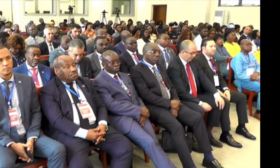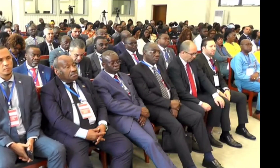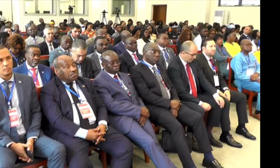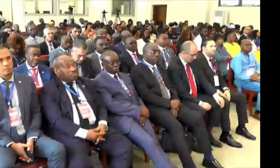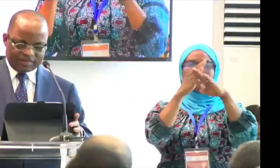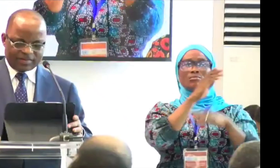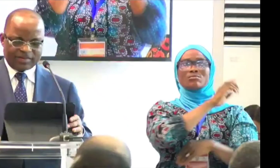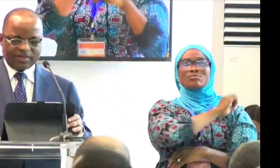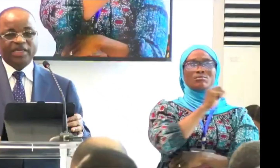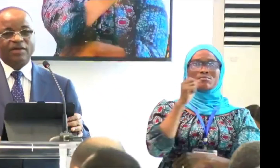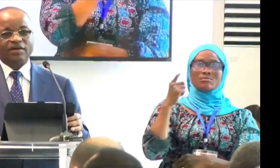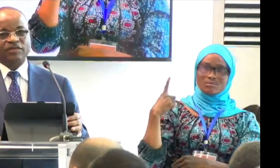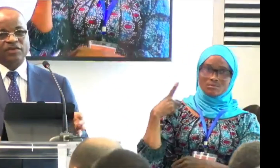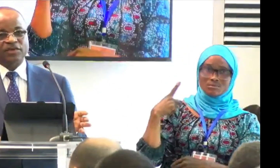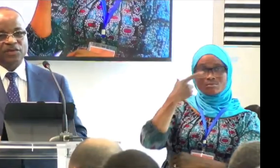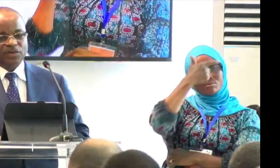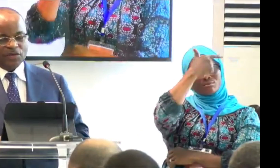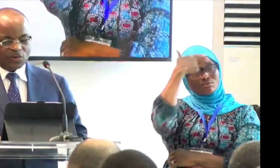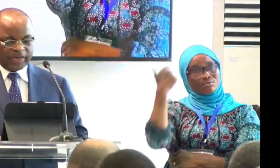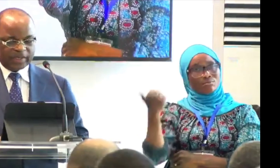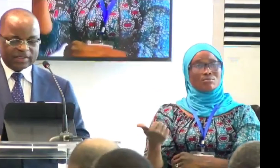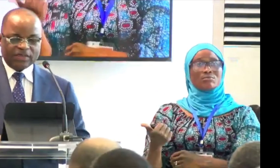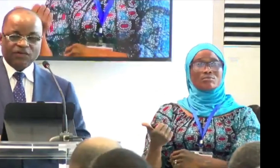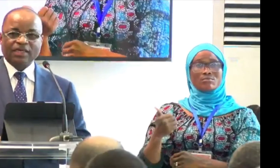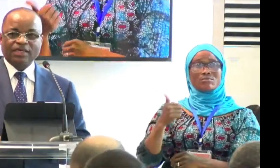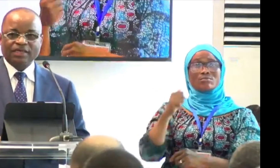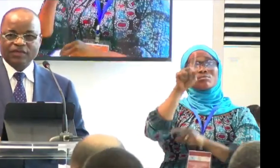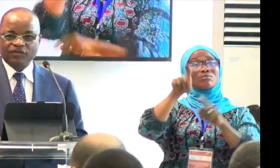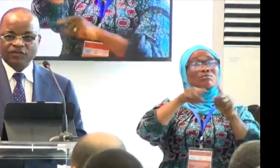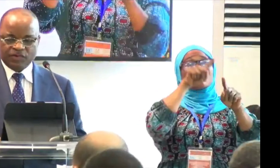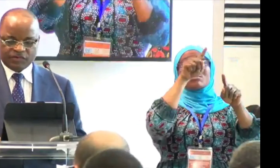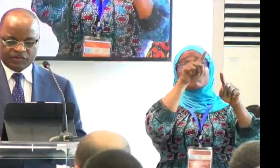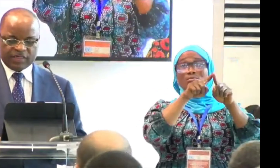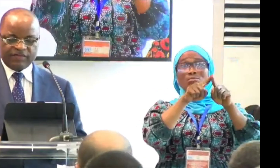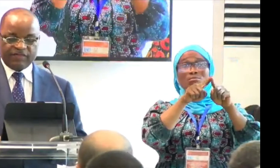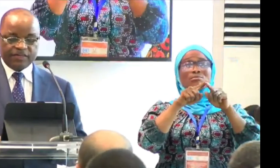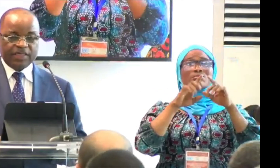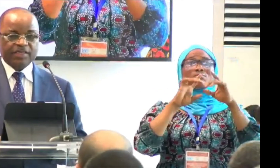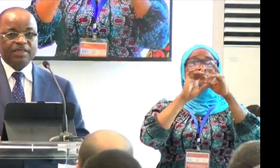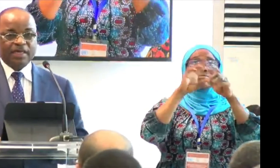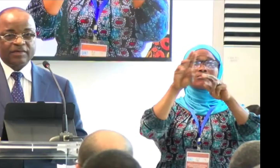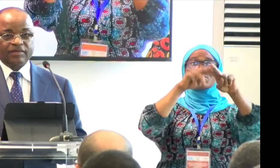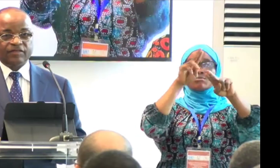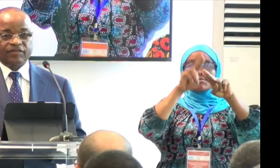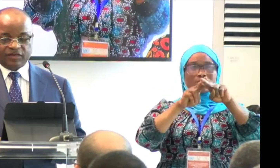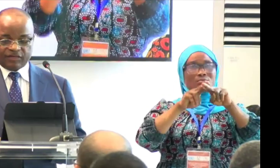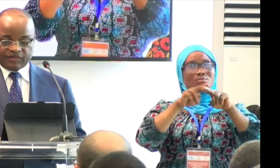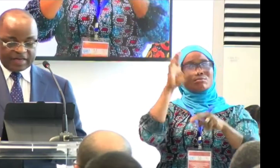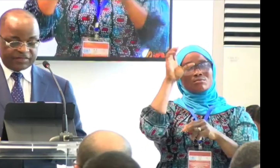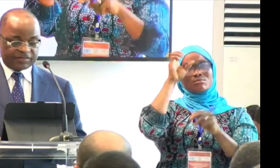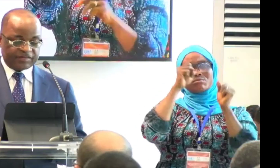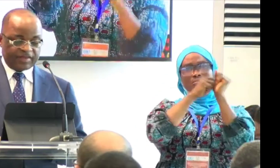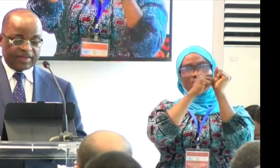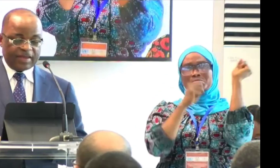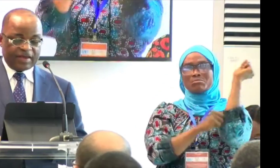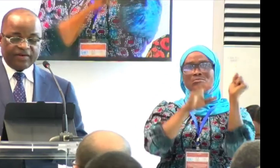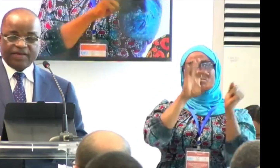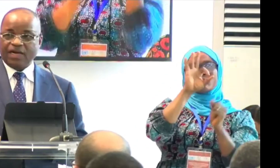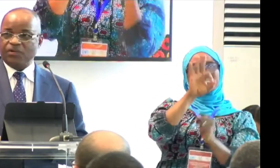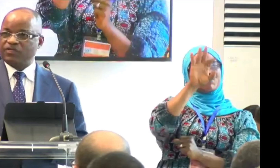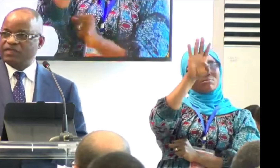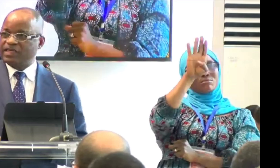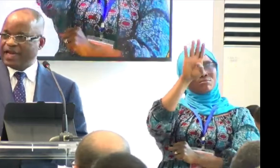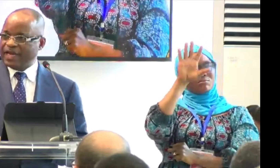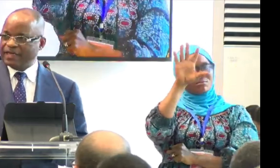Security Council. Because when the United Nations was founded in 1945,